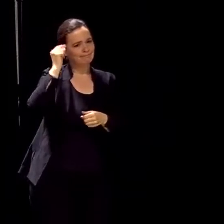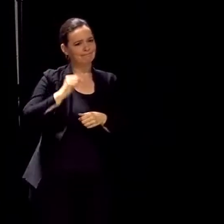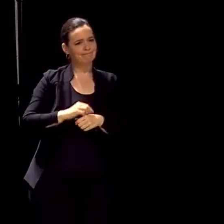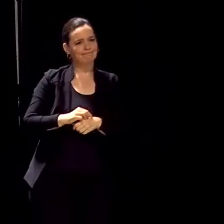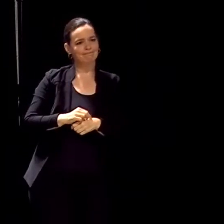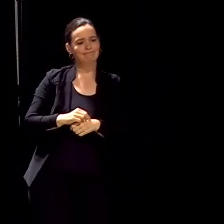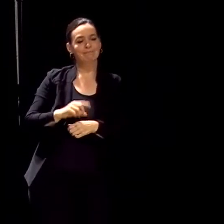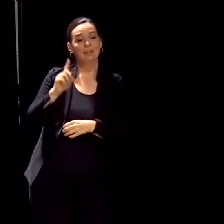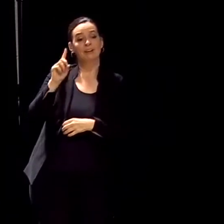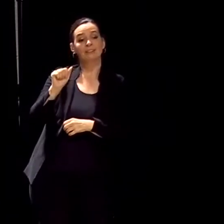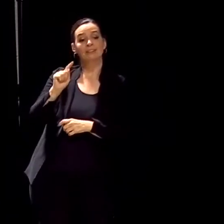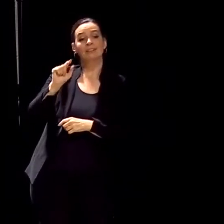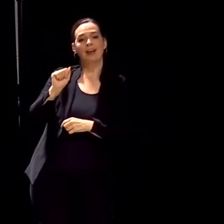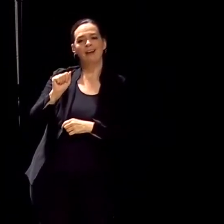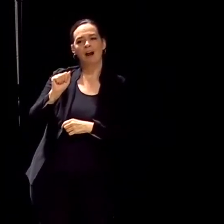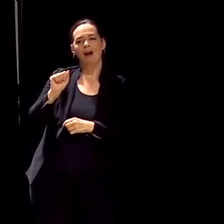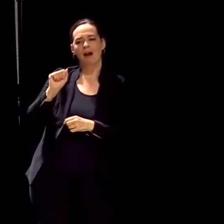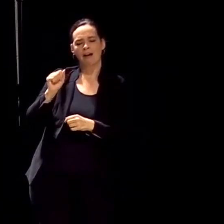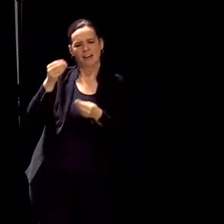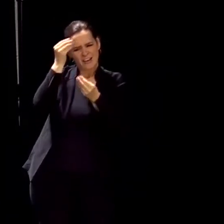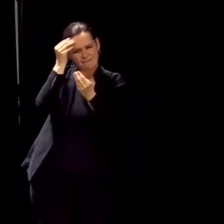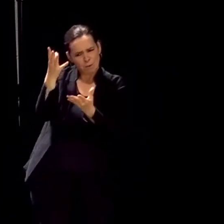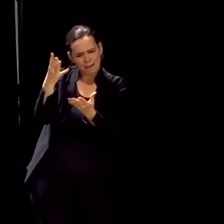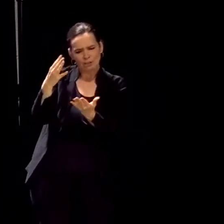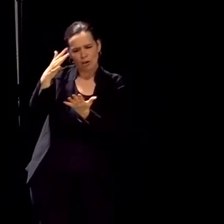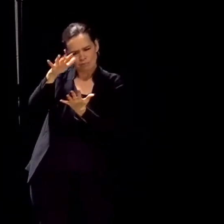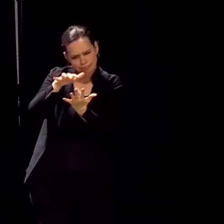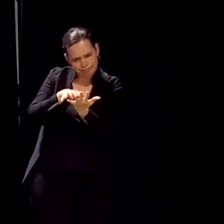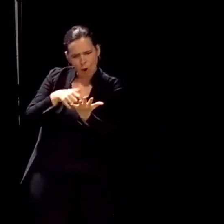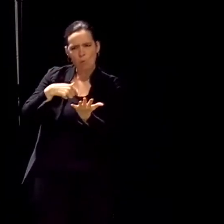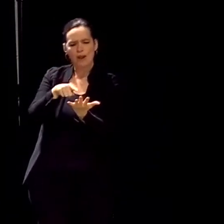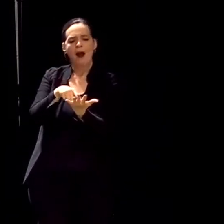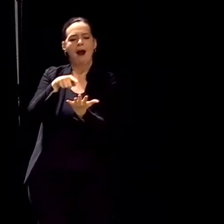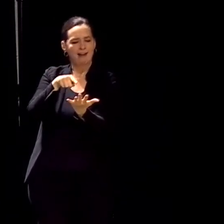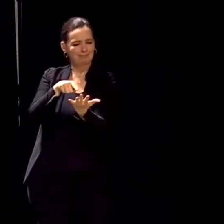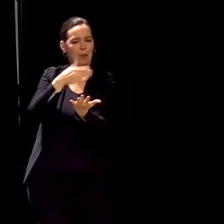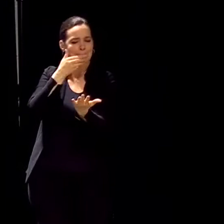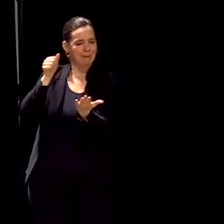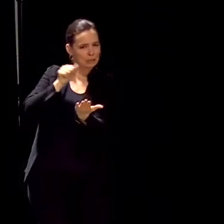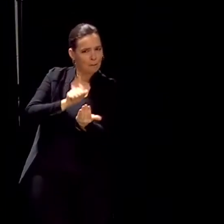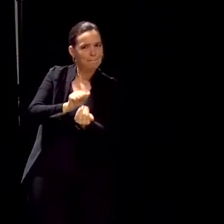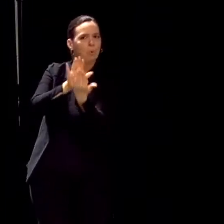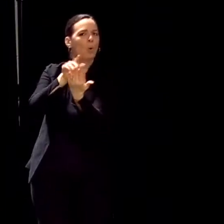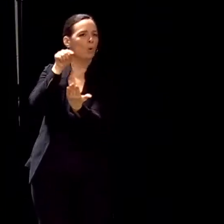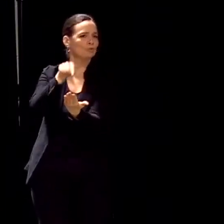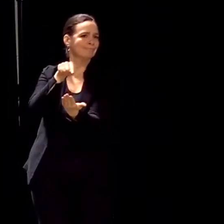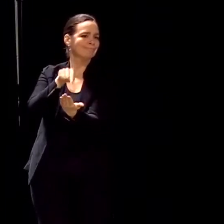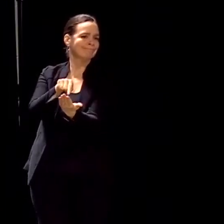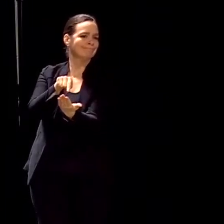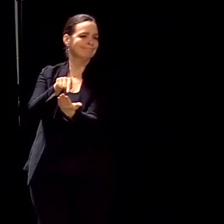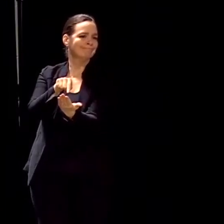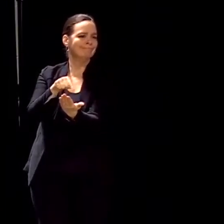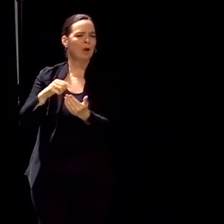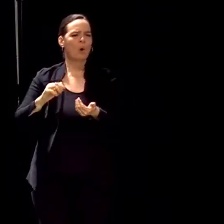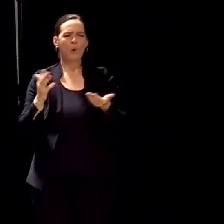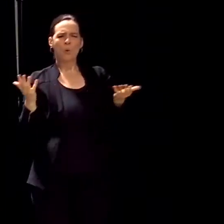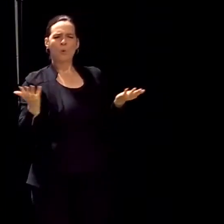what parts of our community are in the yellow zone. We've come up with a map. I'll go over the map.